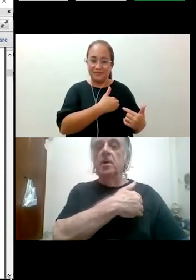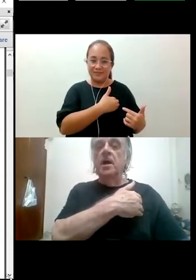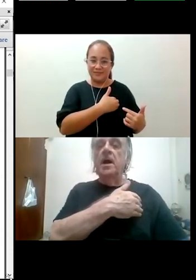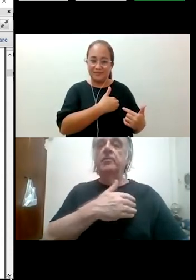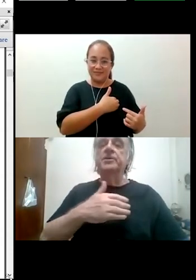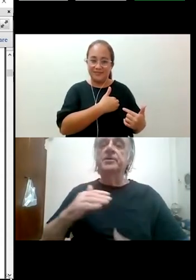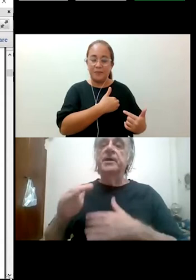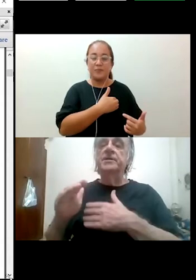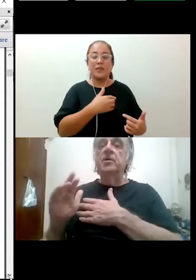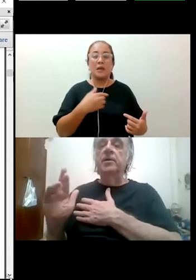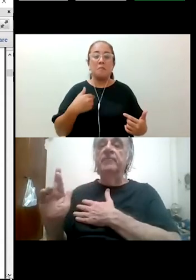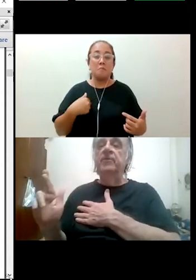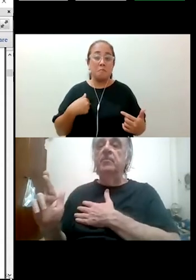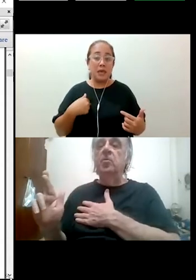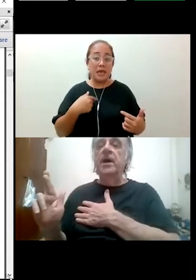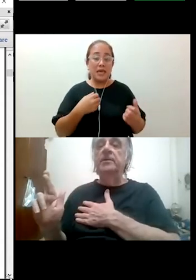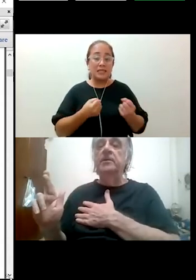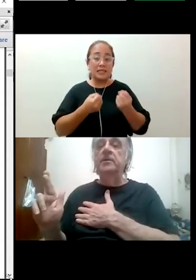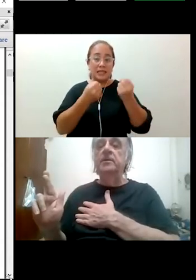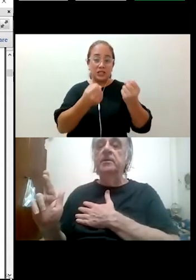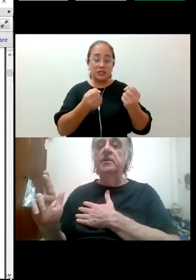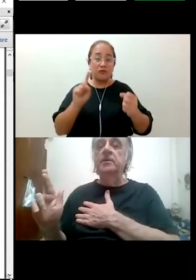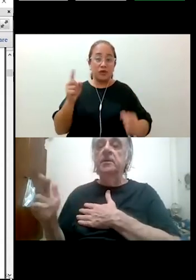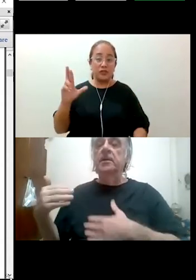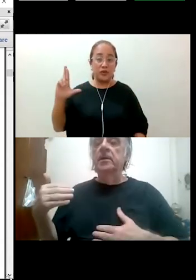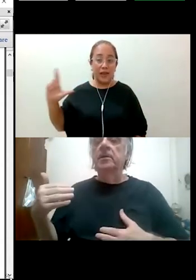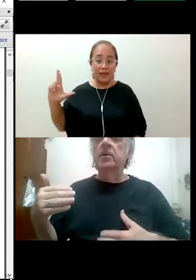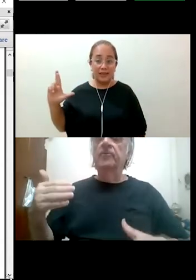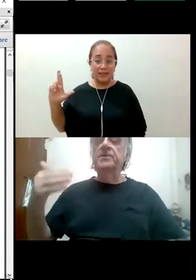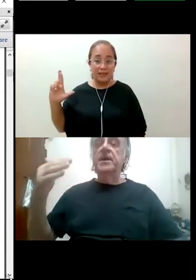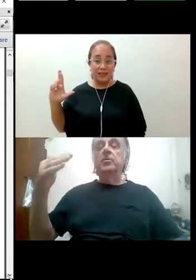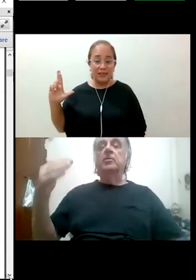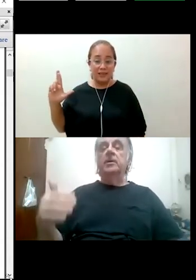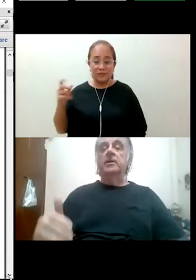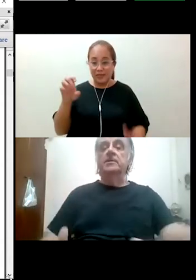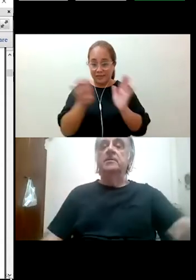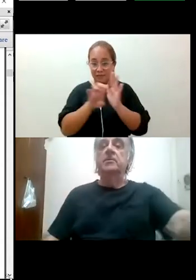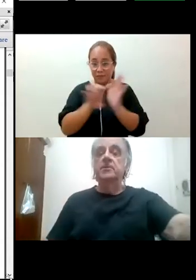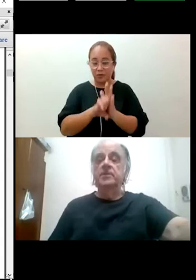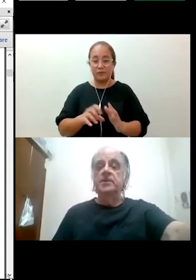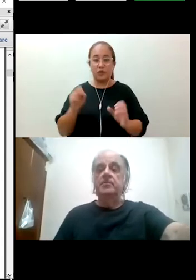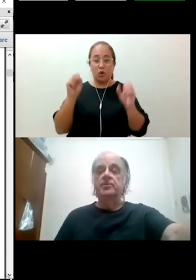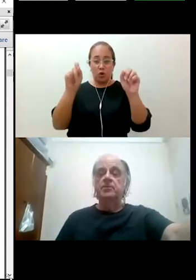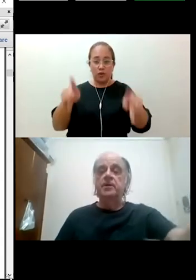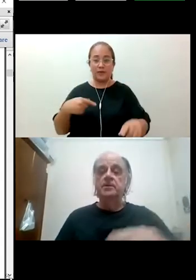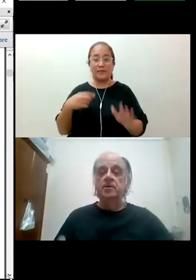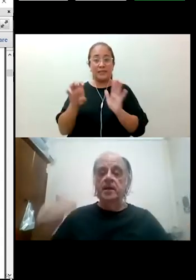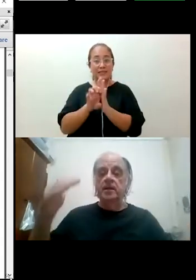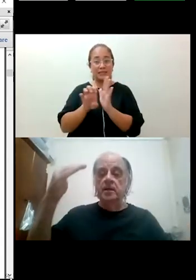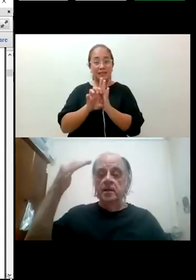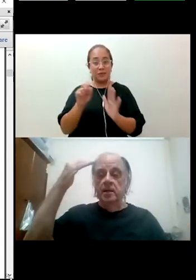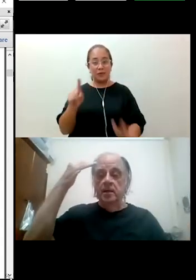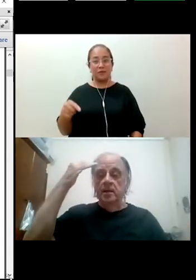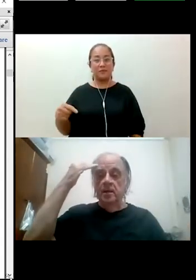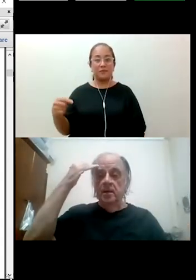So I would suggest going from right. So for example, okay, let's do some examples. Okay, so